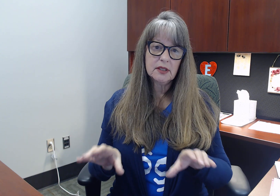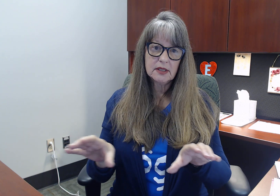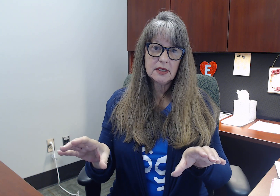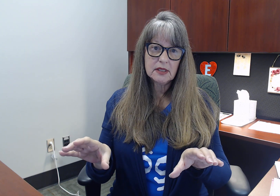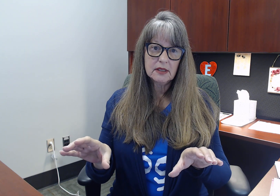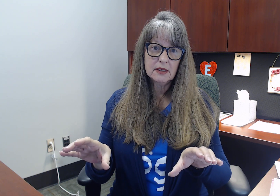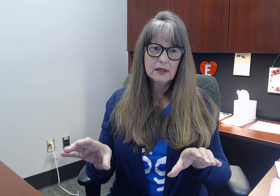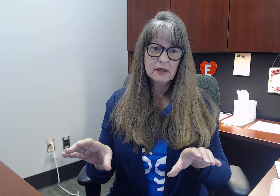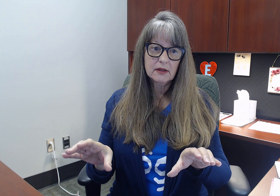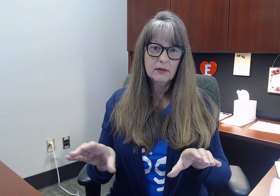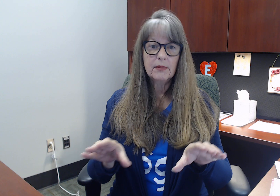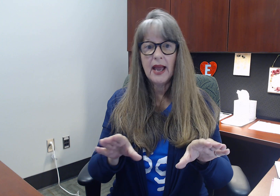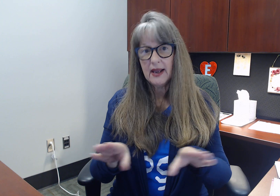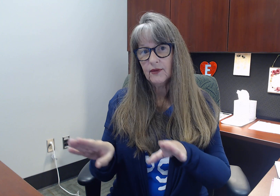actions, behavior,